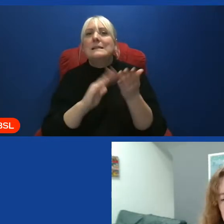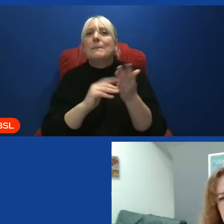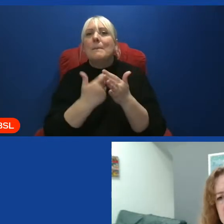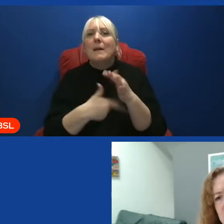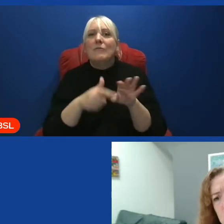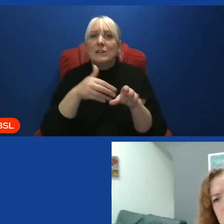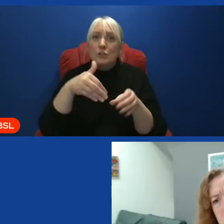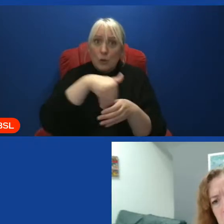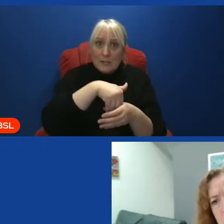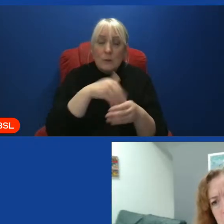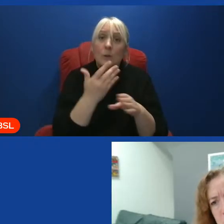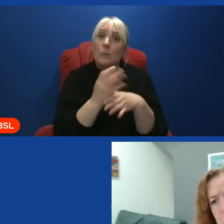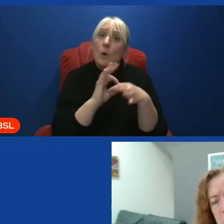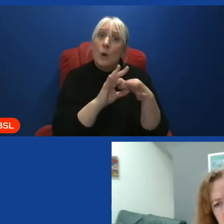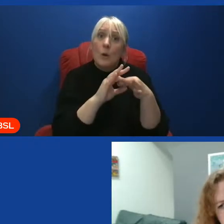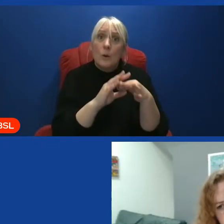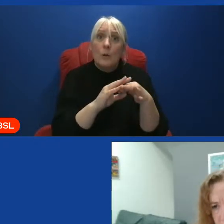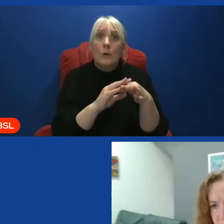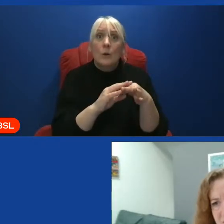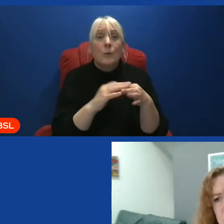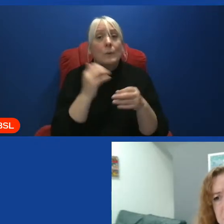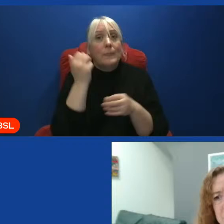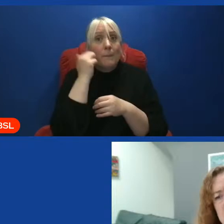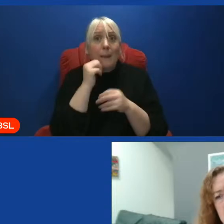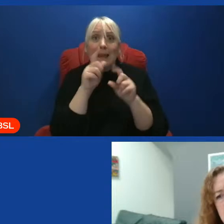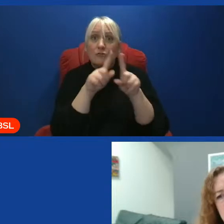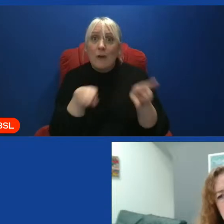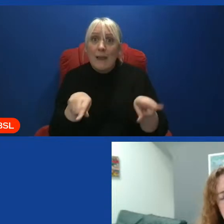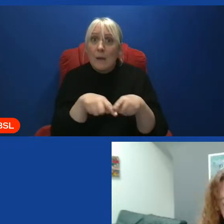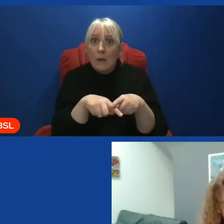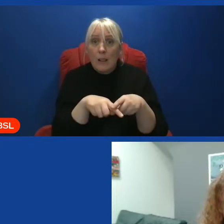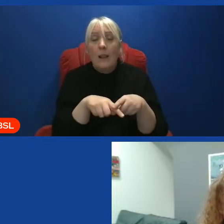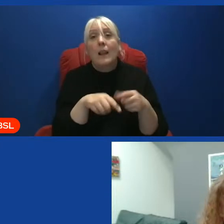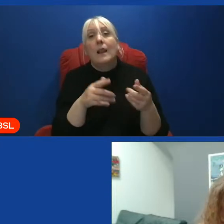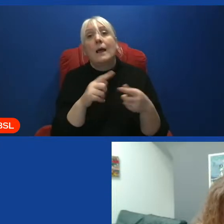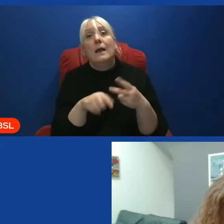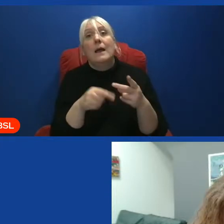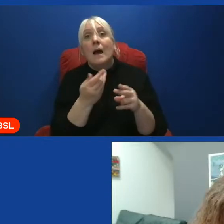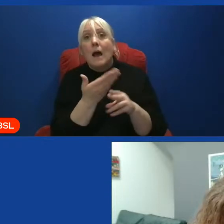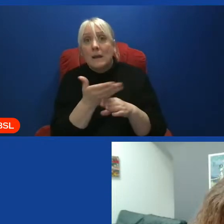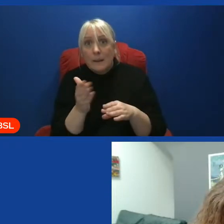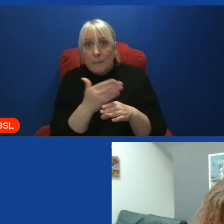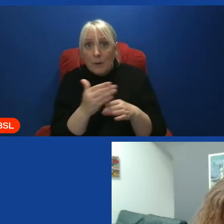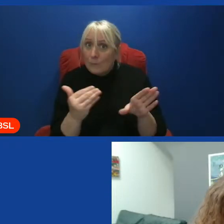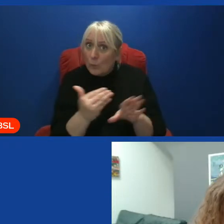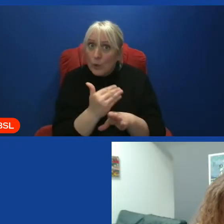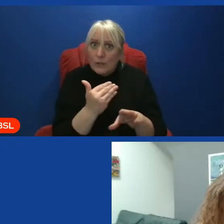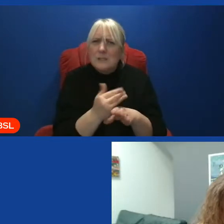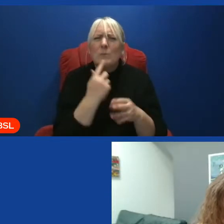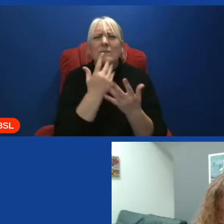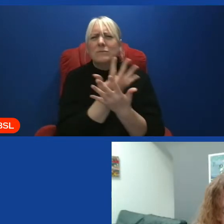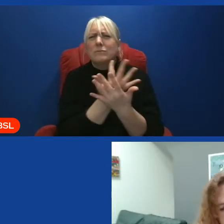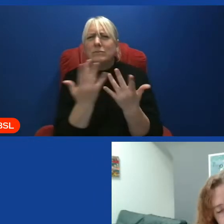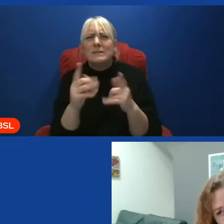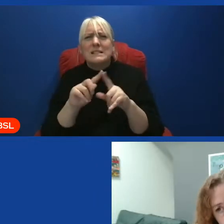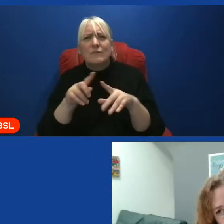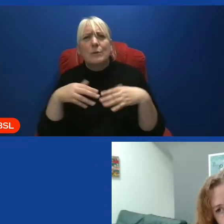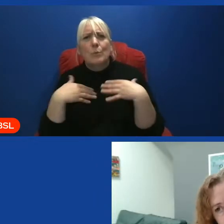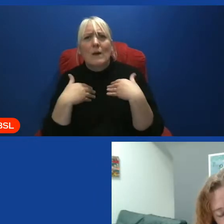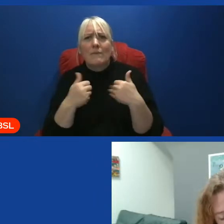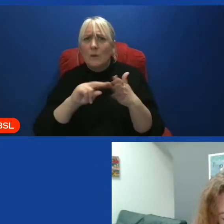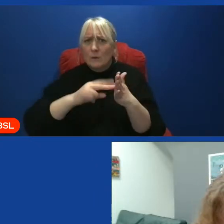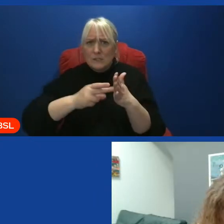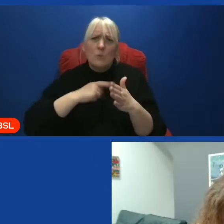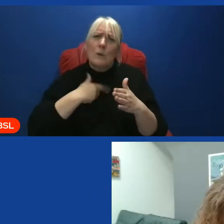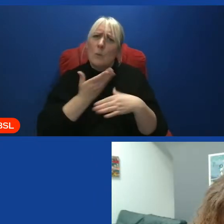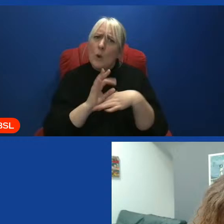with Black Triangle, we work with the Unemployed Workers Combine, we work with so many different welfare organisations to try and ensure